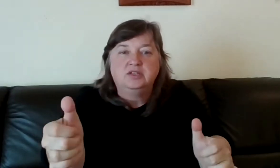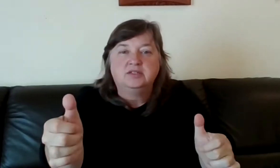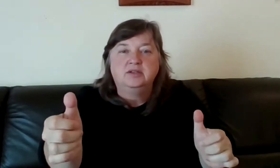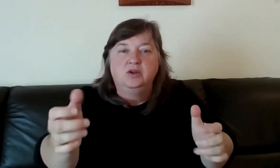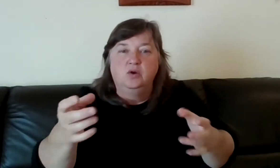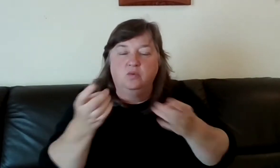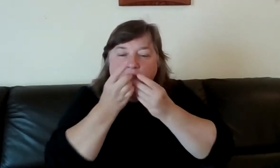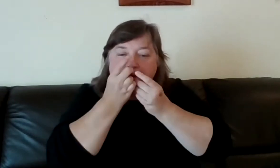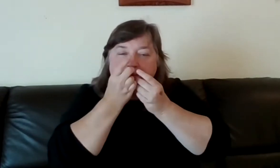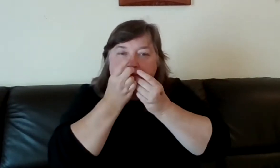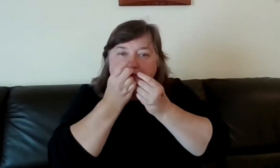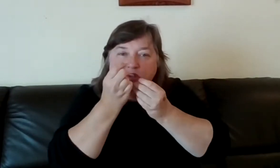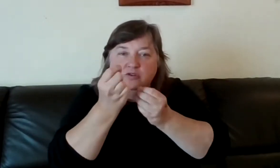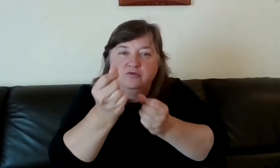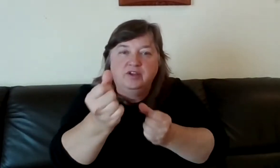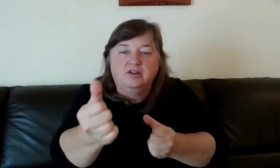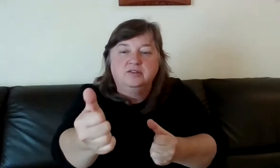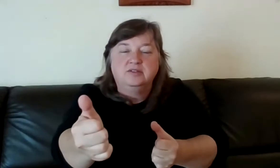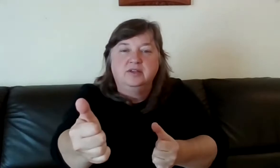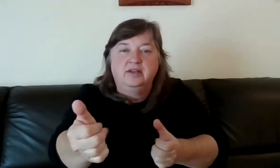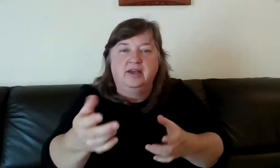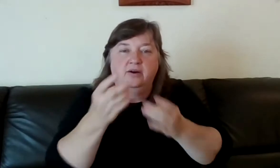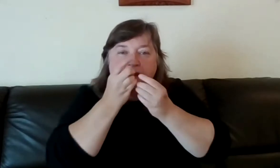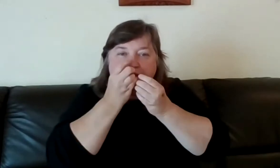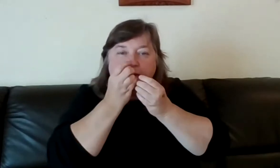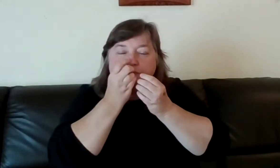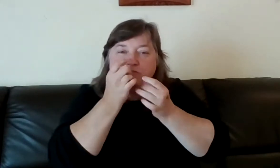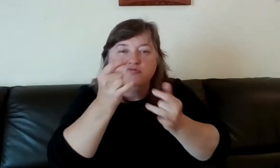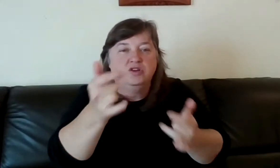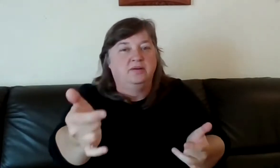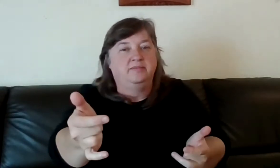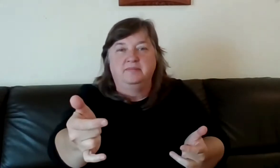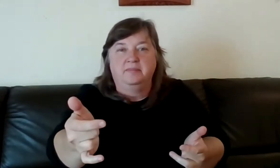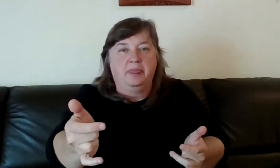just run your fingers out like that.